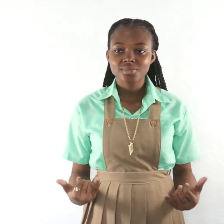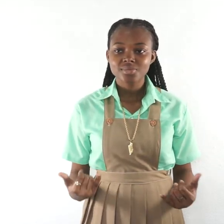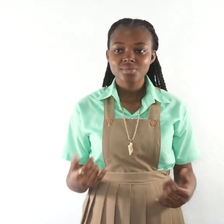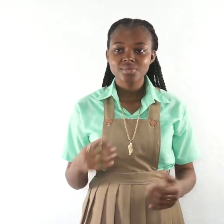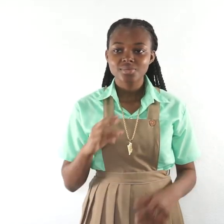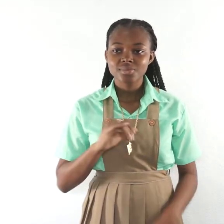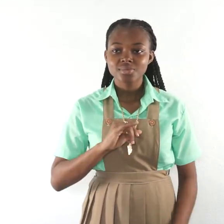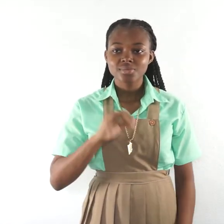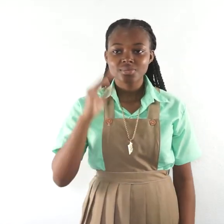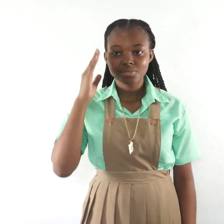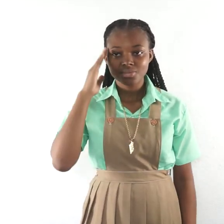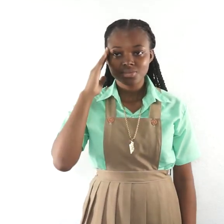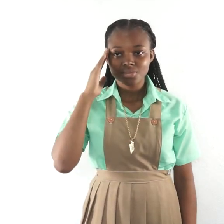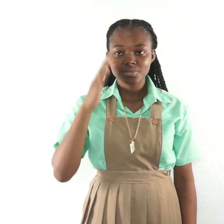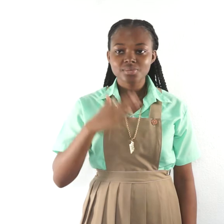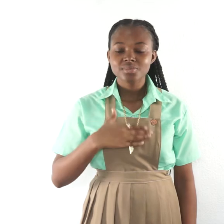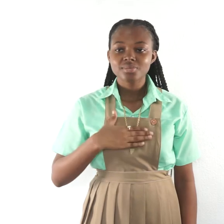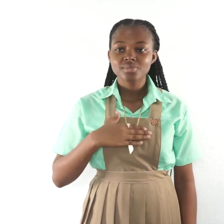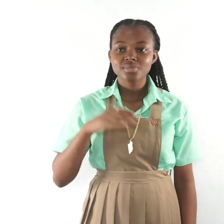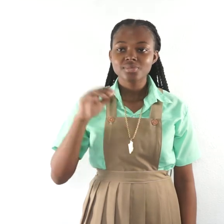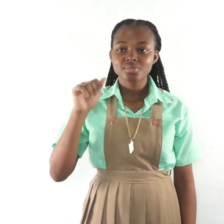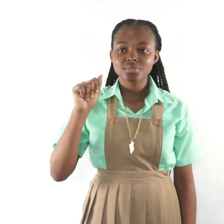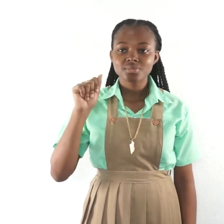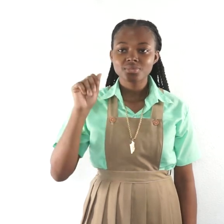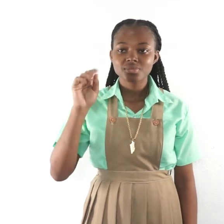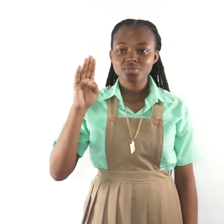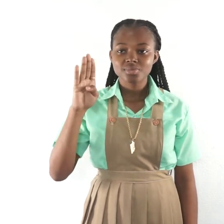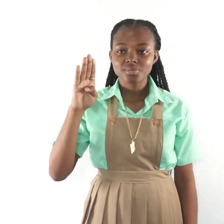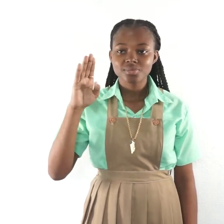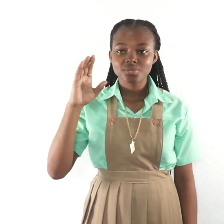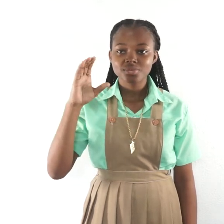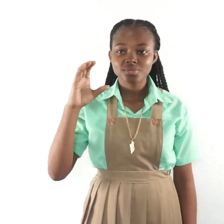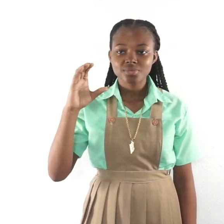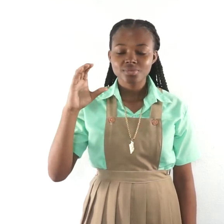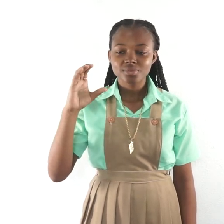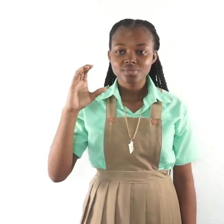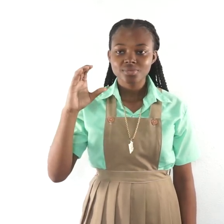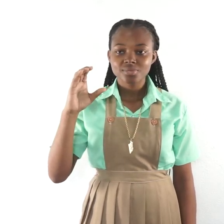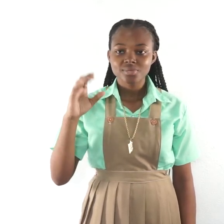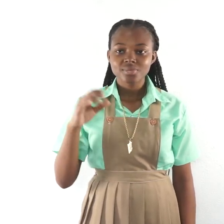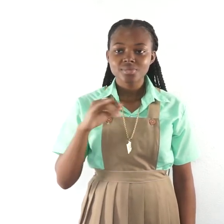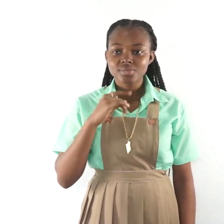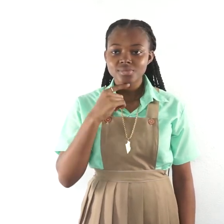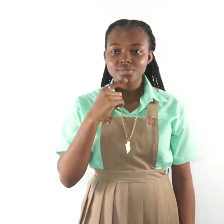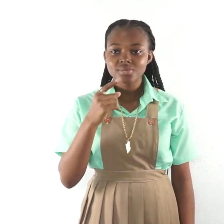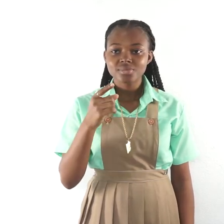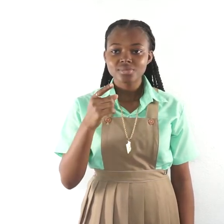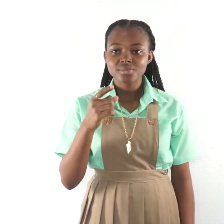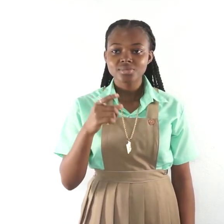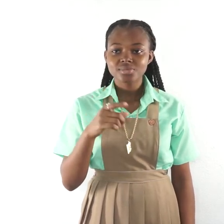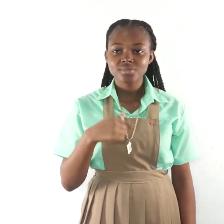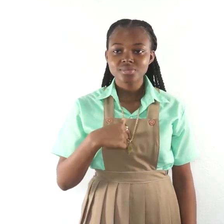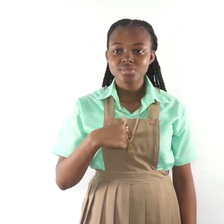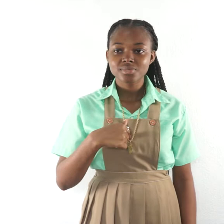I know my ABC Tell me